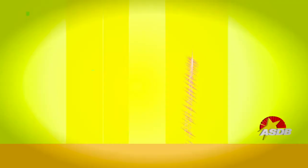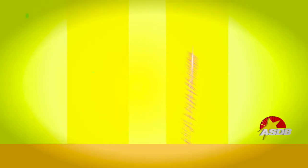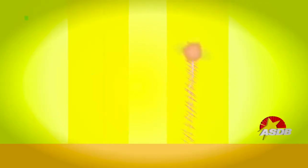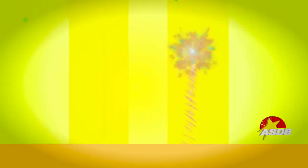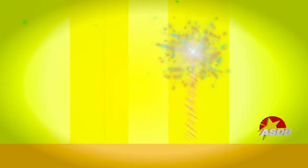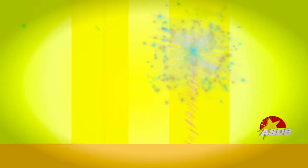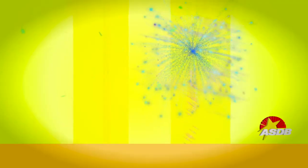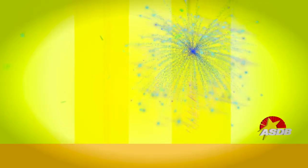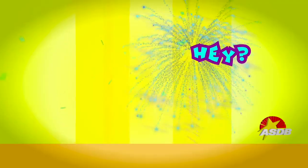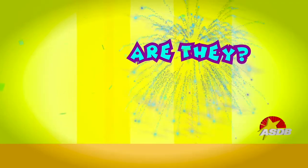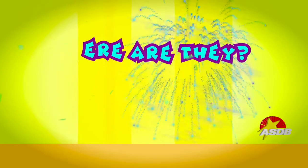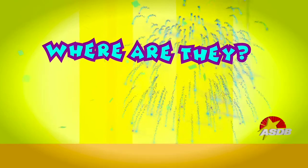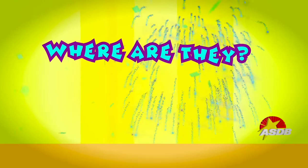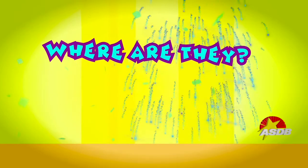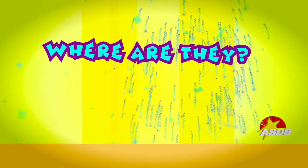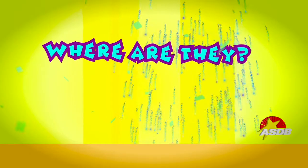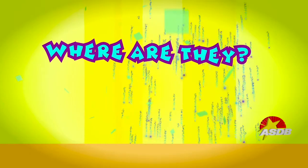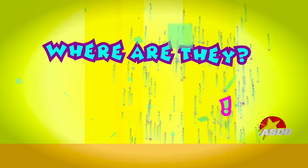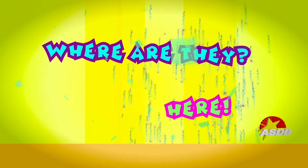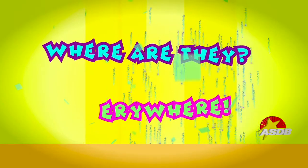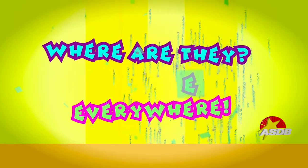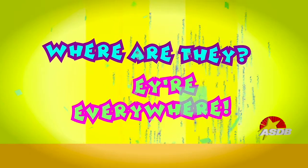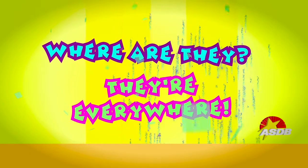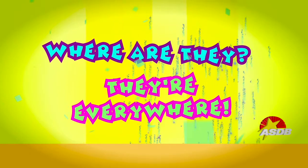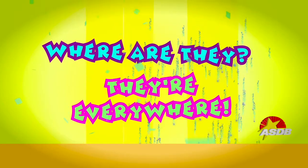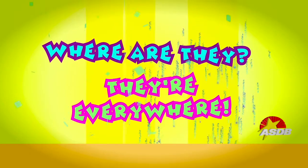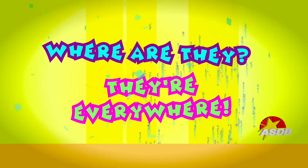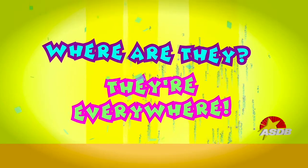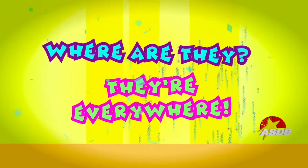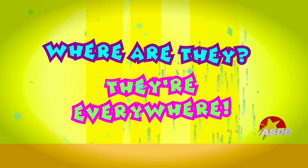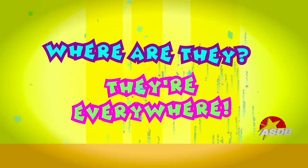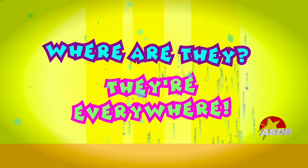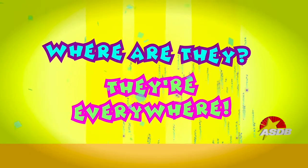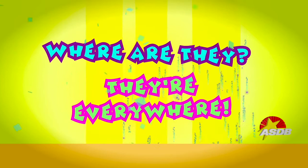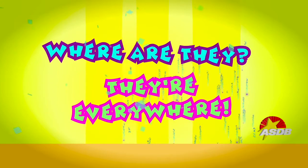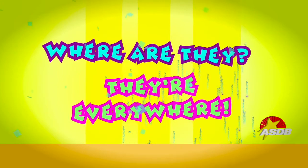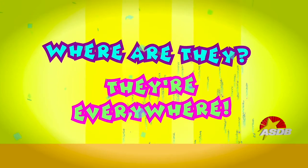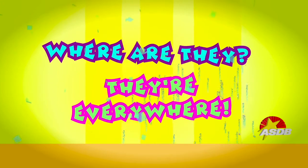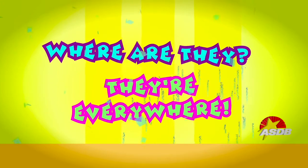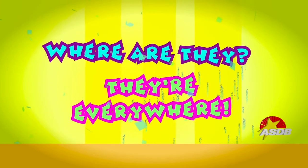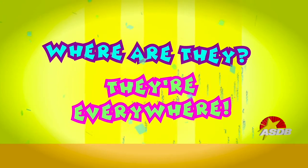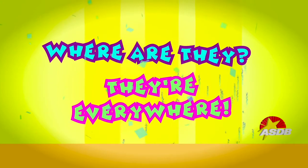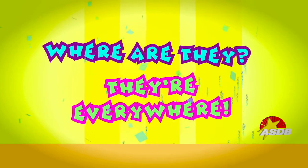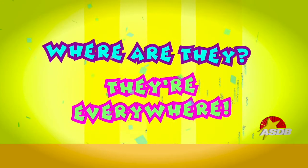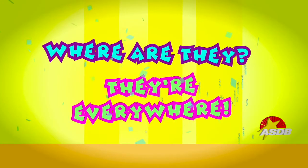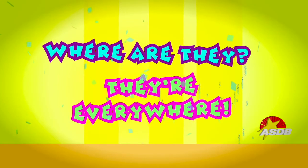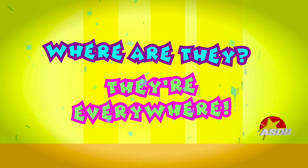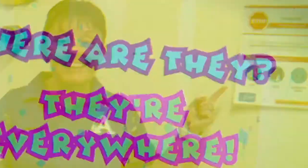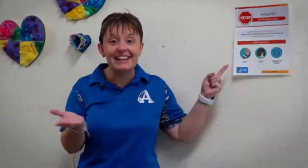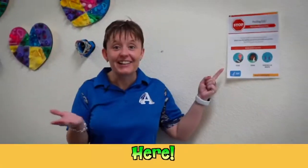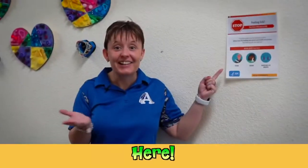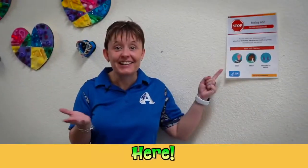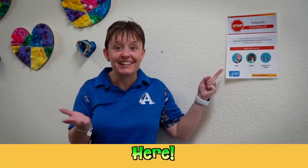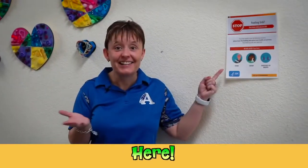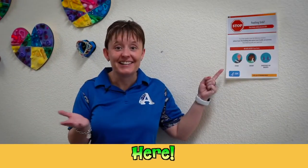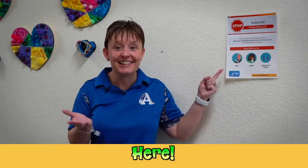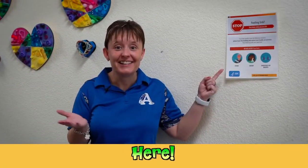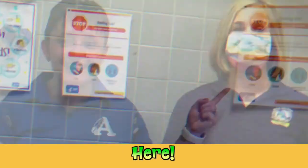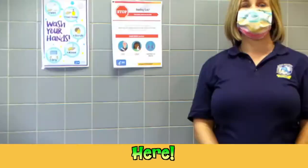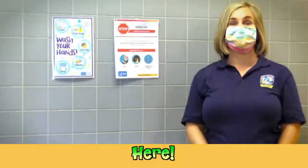cuts to a yellow background. Words appear. Where are they? They're everywhere. It cuts to a video of Miss Creasy standing in a hallway next to a sign. And here. It cuts to a video of Courtney pointing